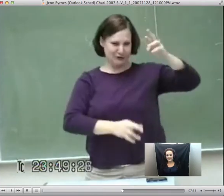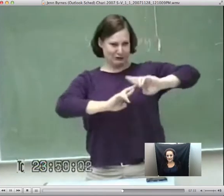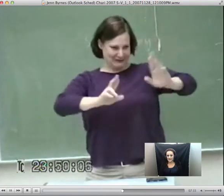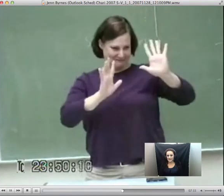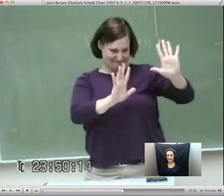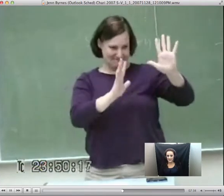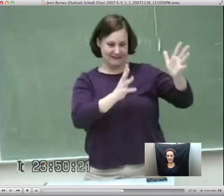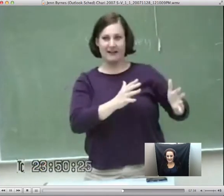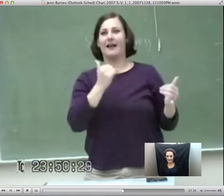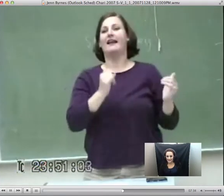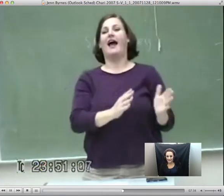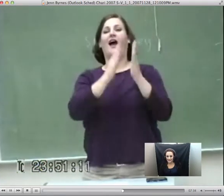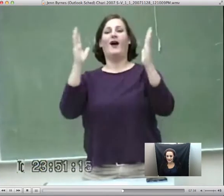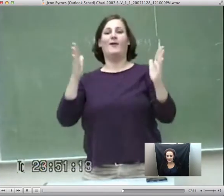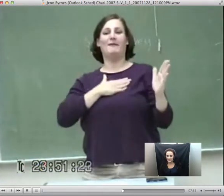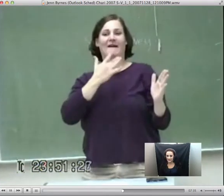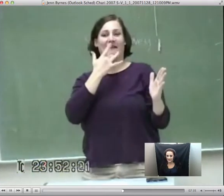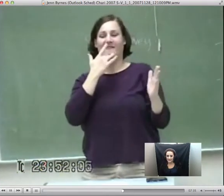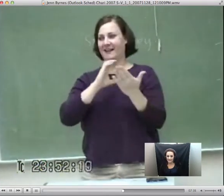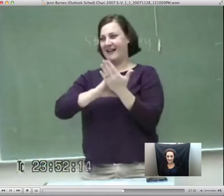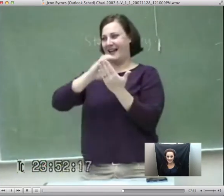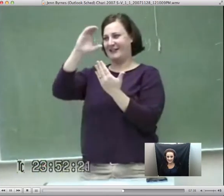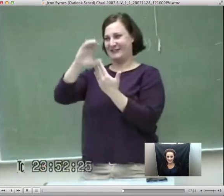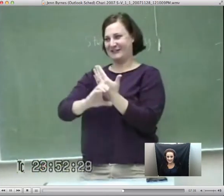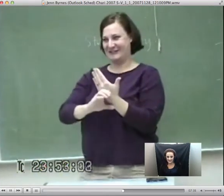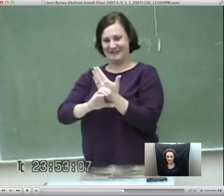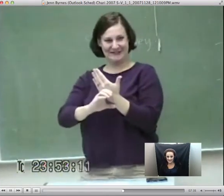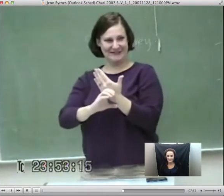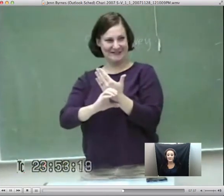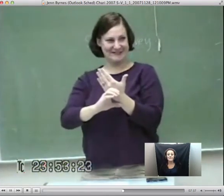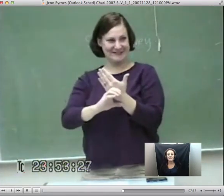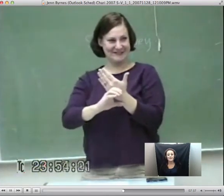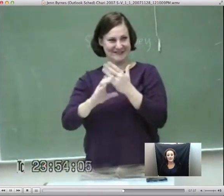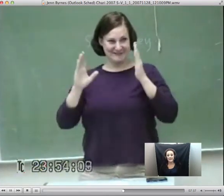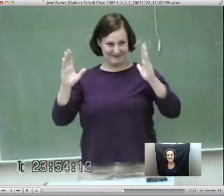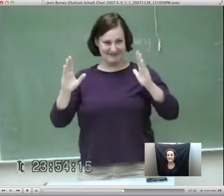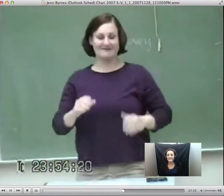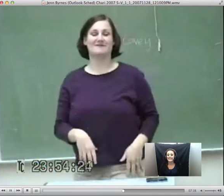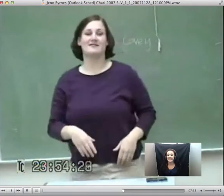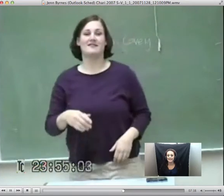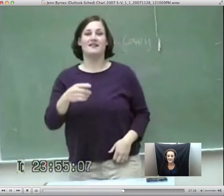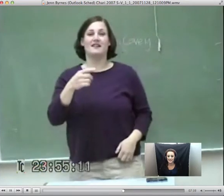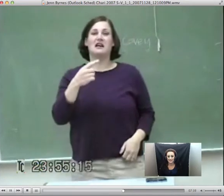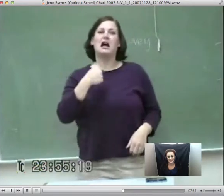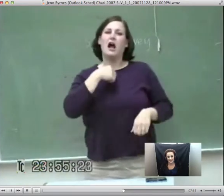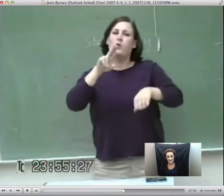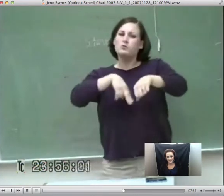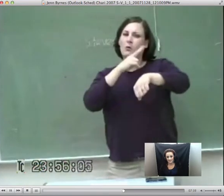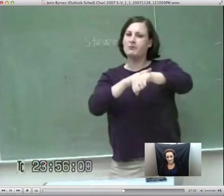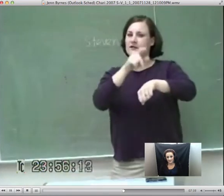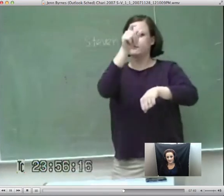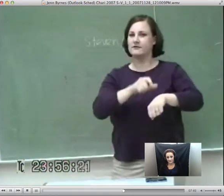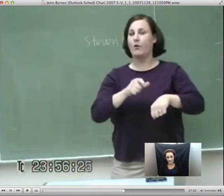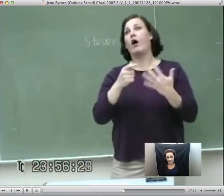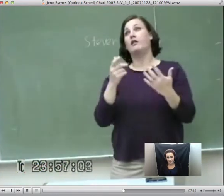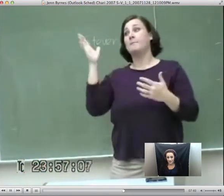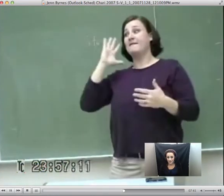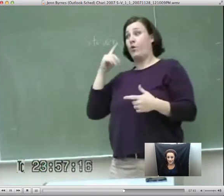So once I get all my tasks figured out and make a list, my favorite thing is the calendar. Now,